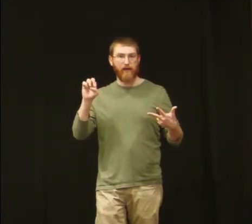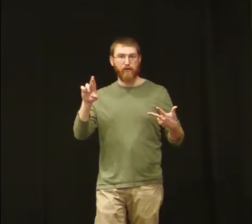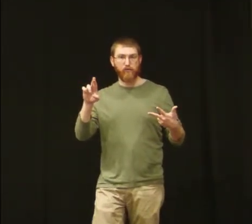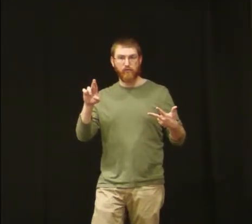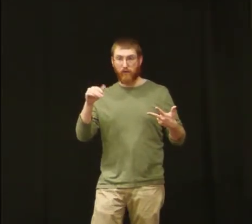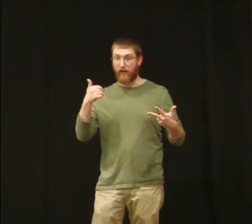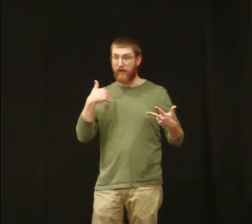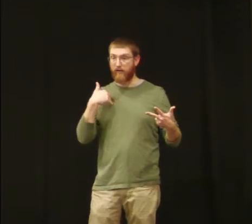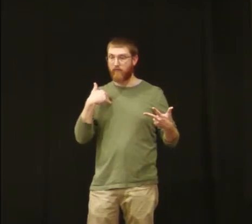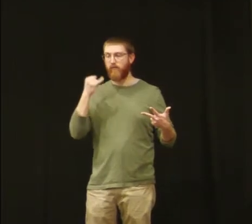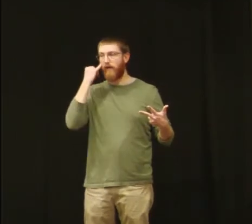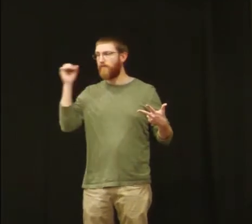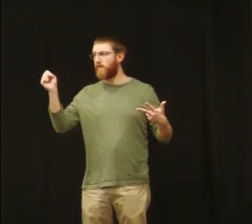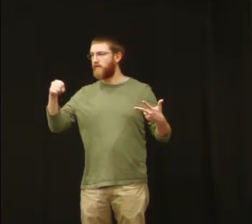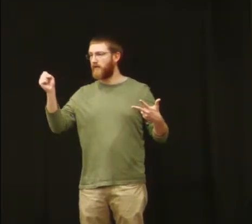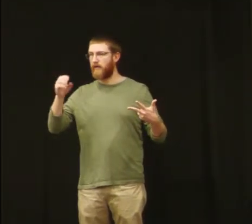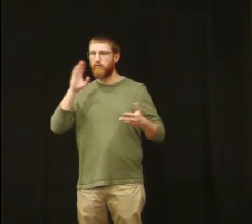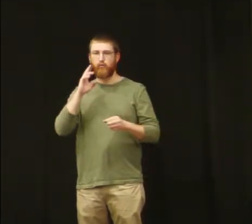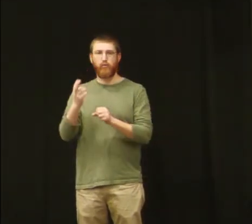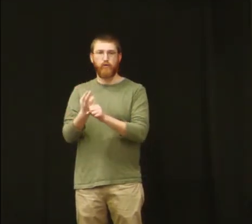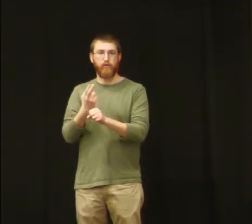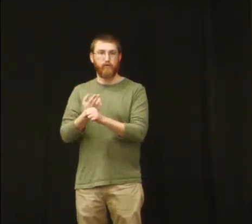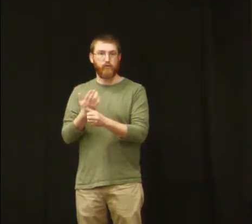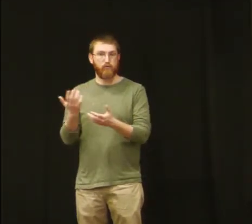is an outlier, we're going to use the